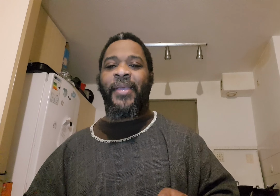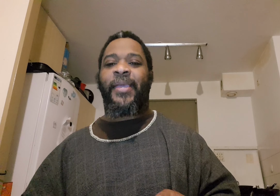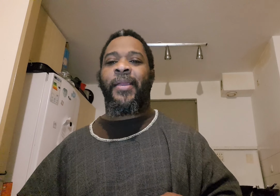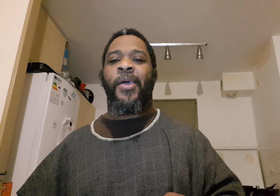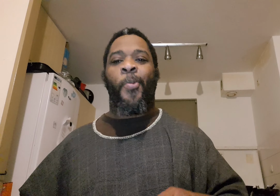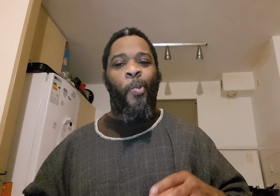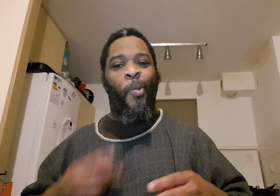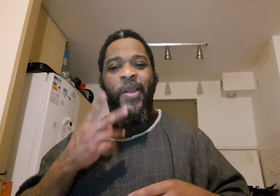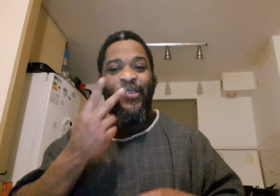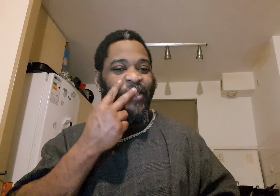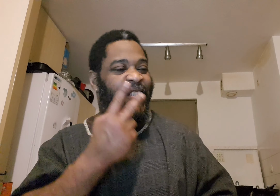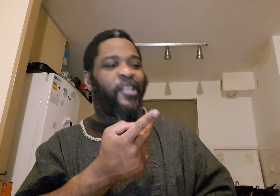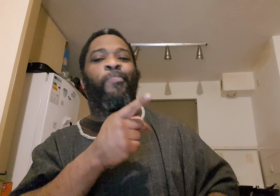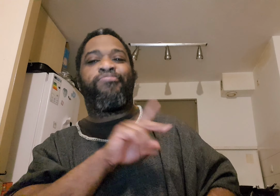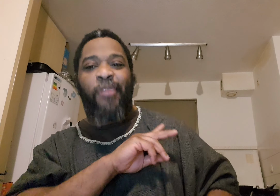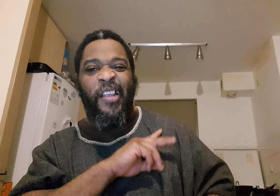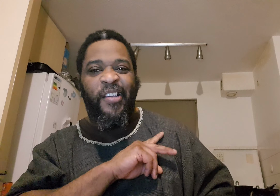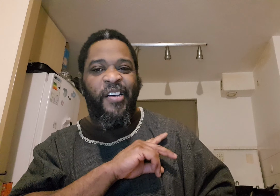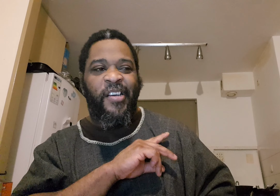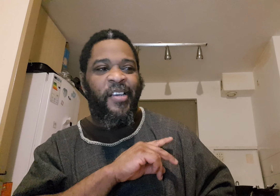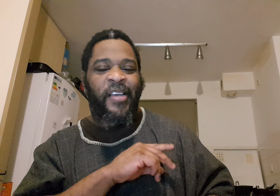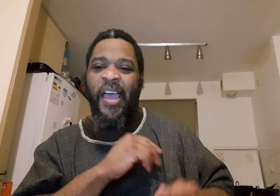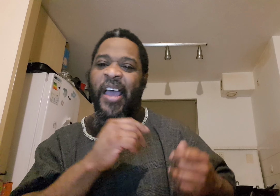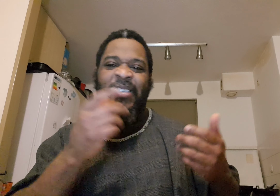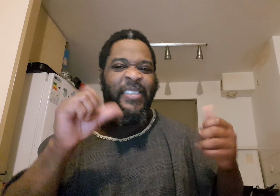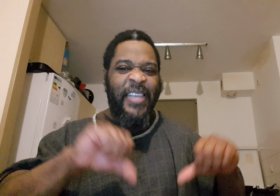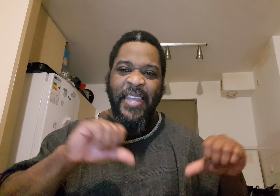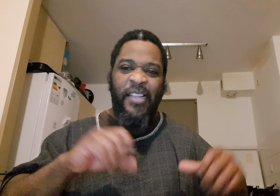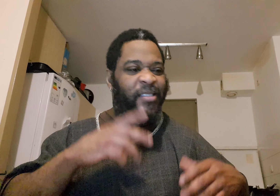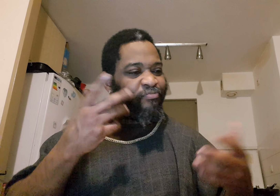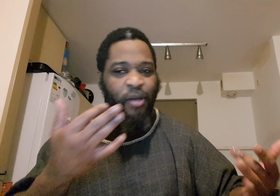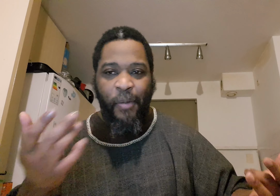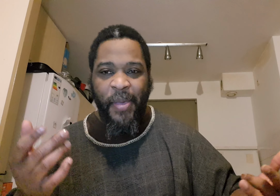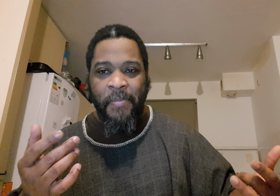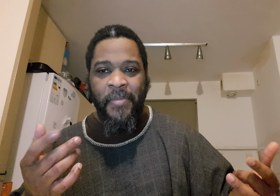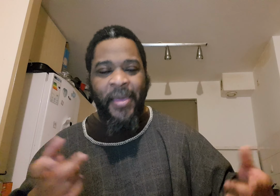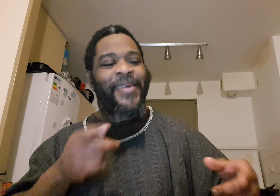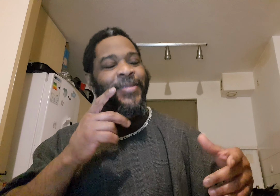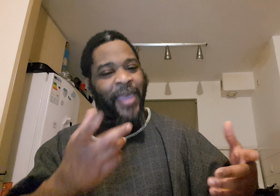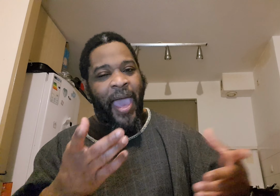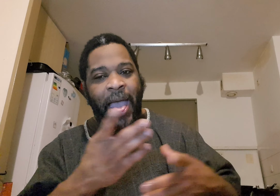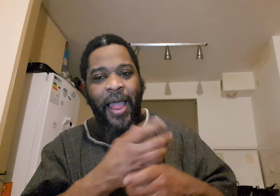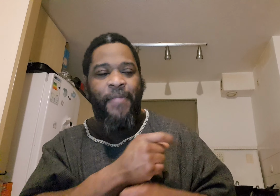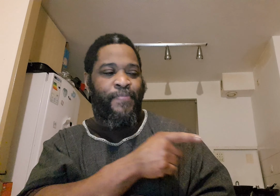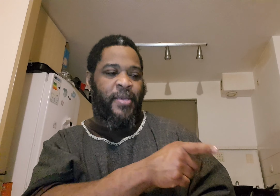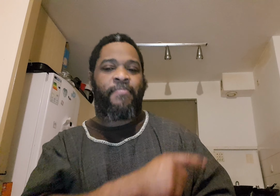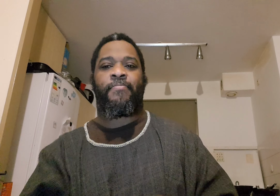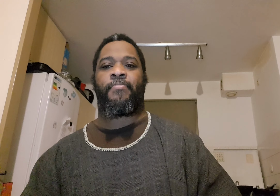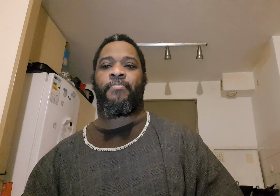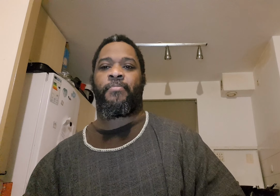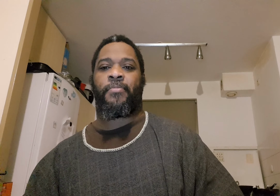Bedenken, when you see your brother seeing problem, help him.